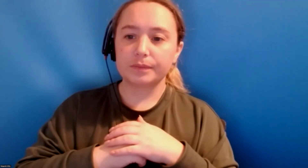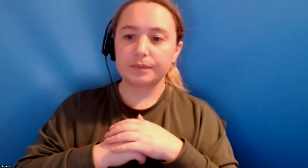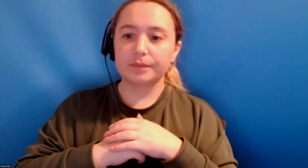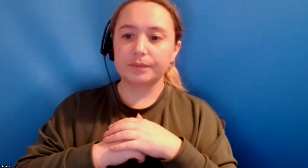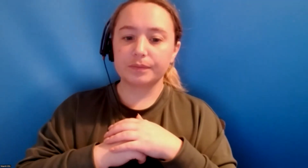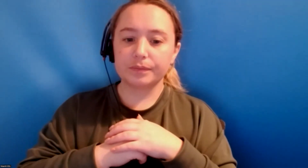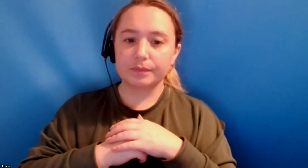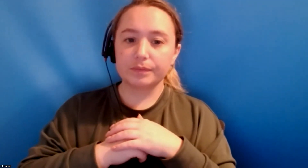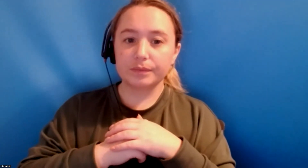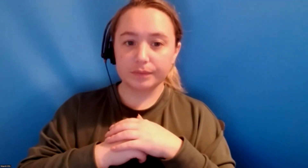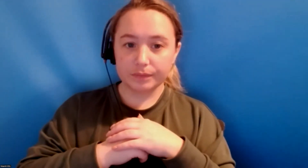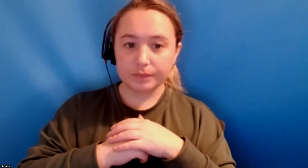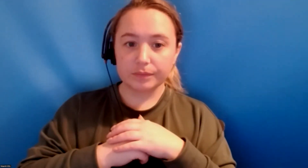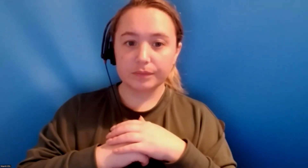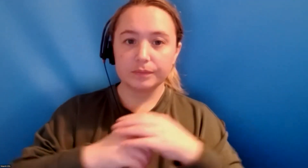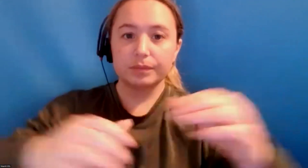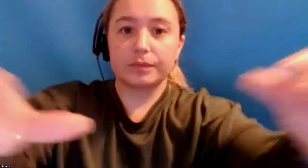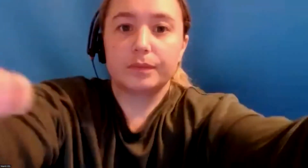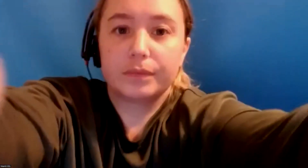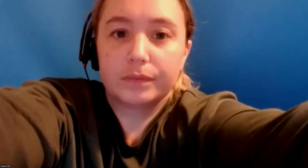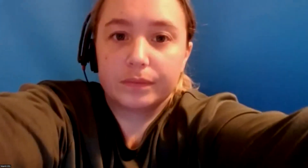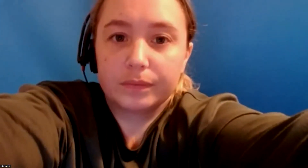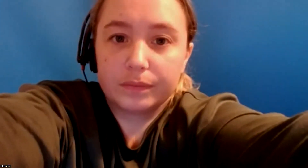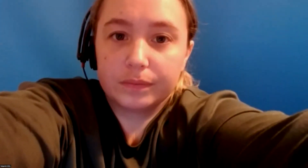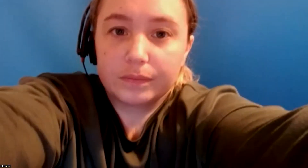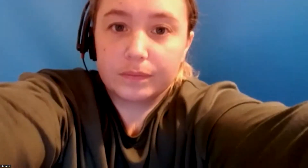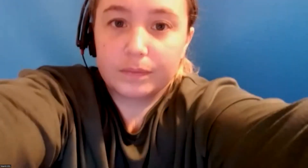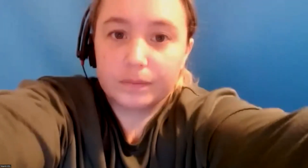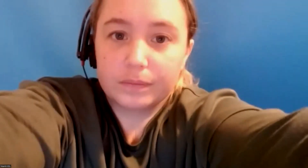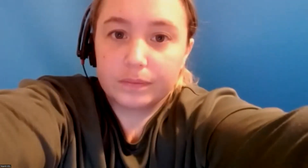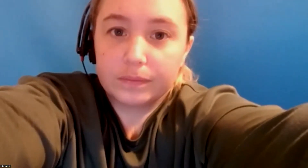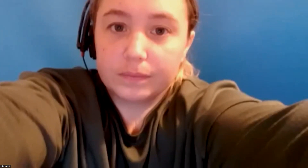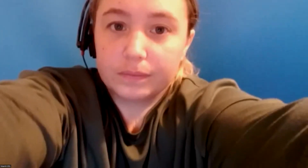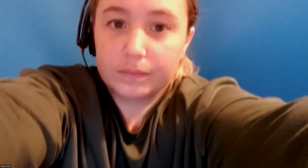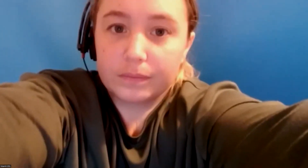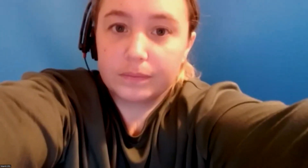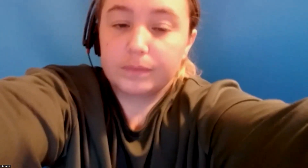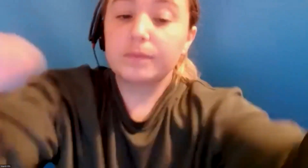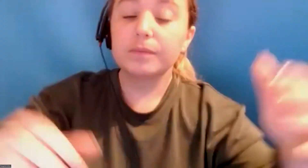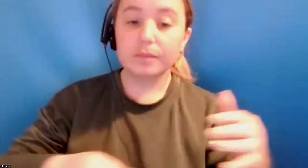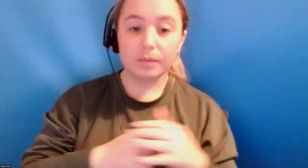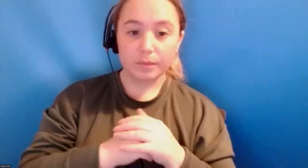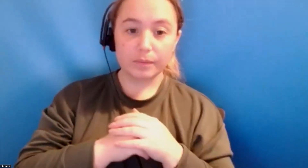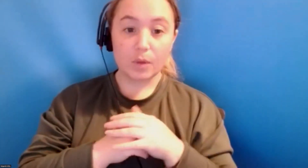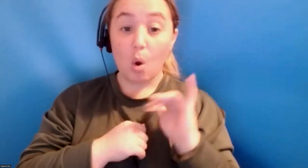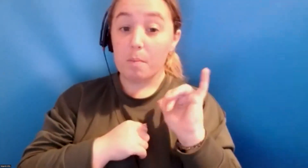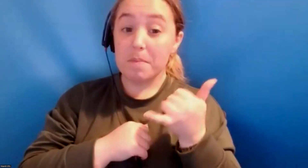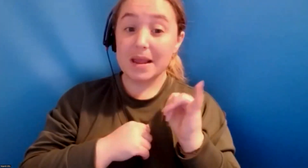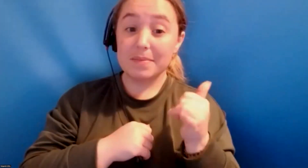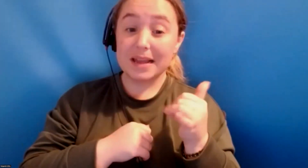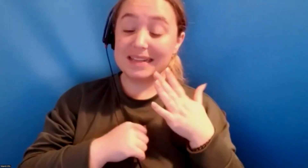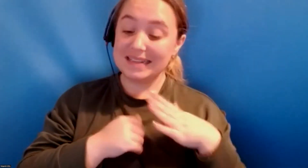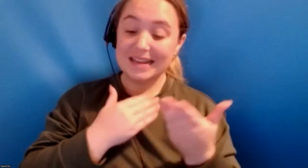Thistle Assistance Card. Thistle Assistance Card. And could that actually do more?